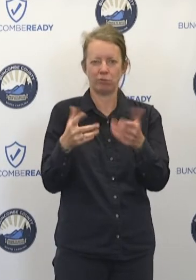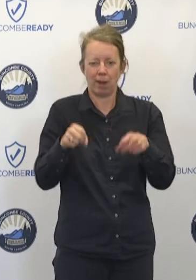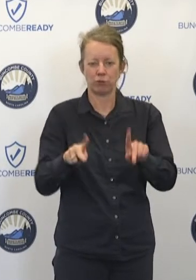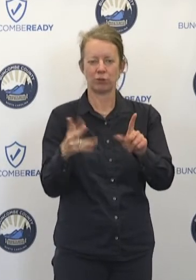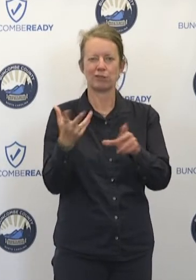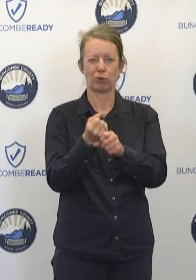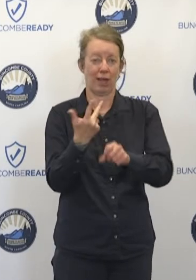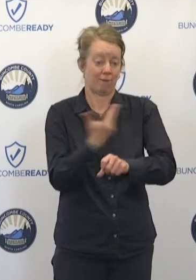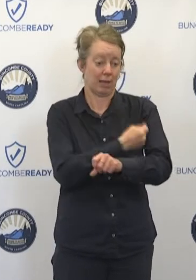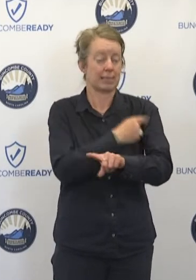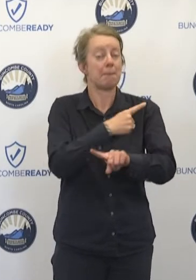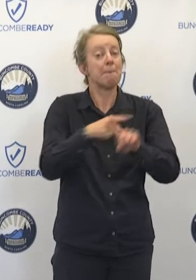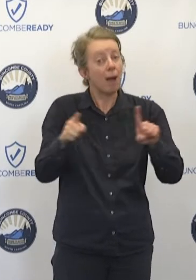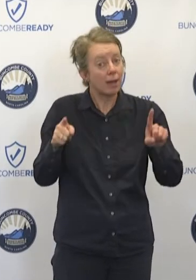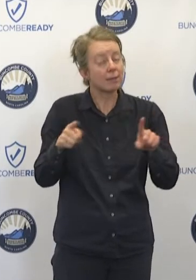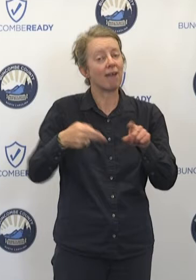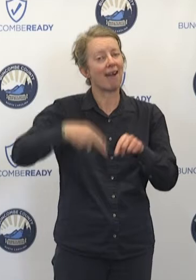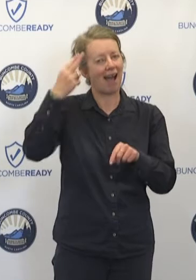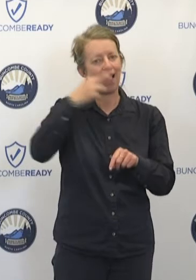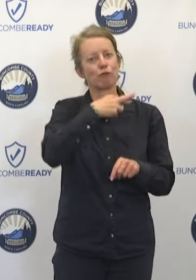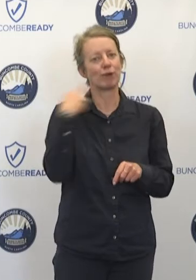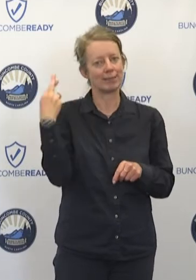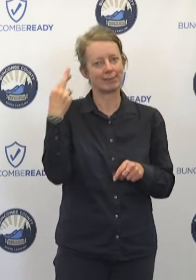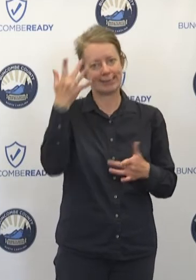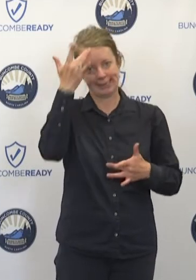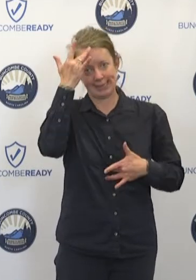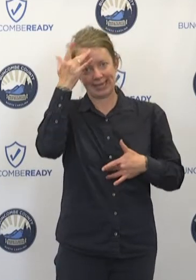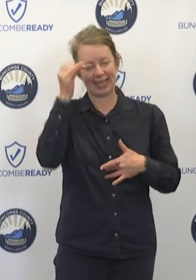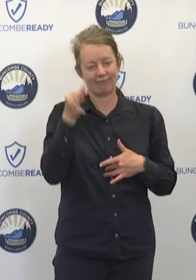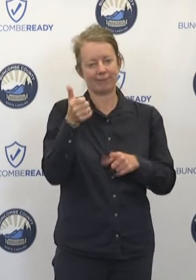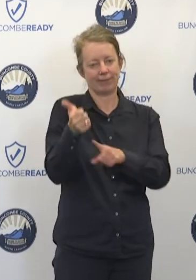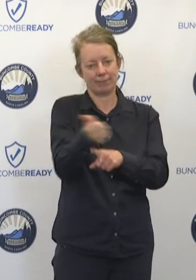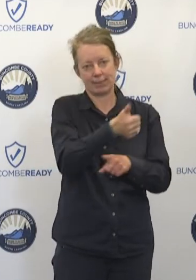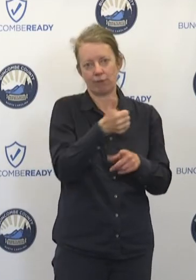highest risk for severe illness if they were to contract COVID-19.